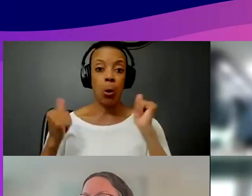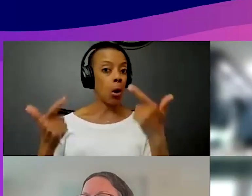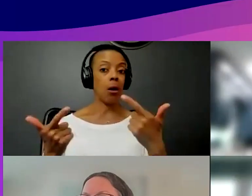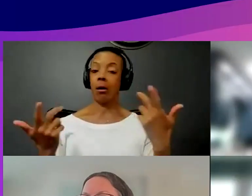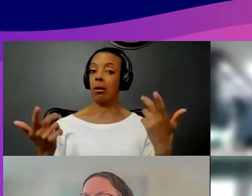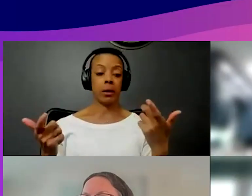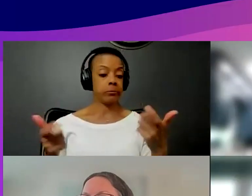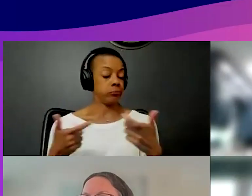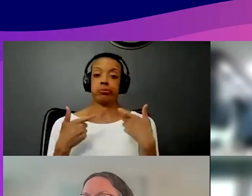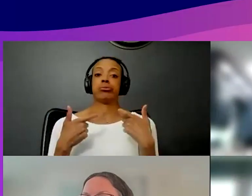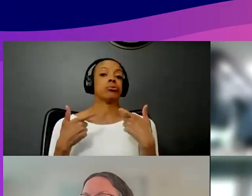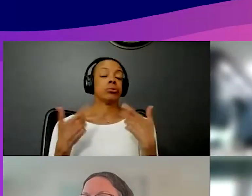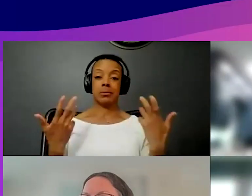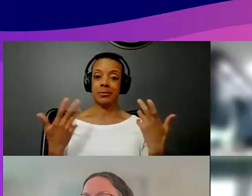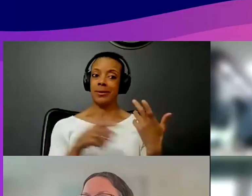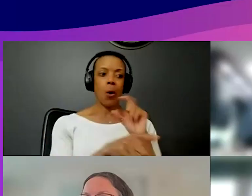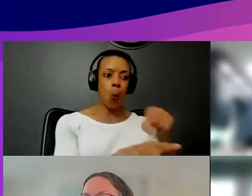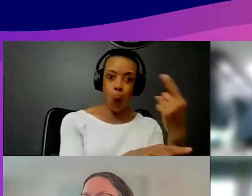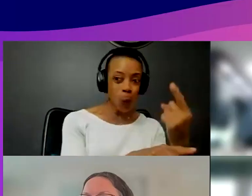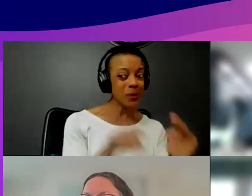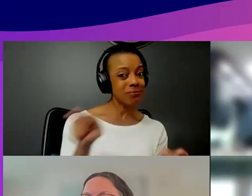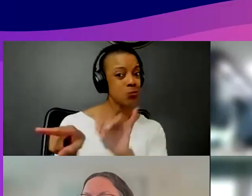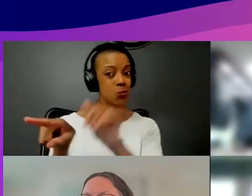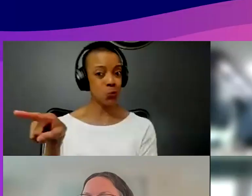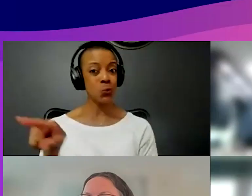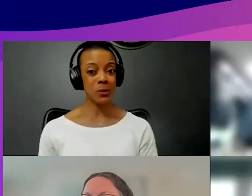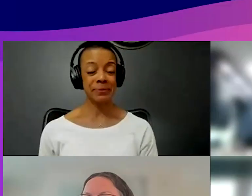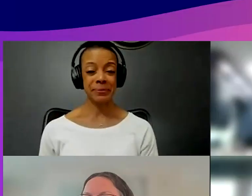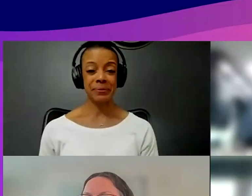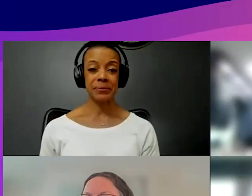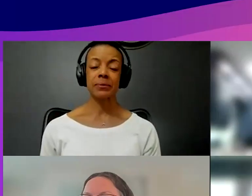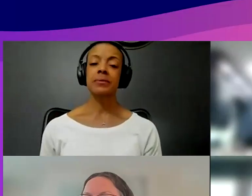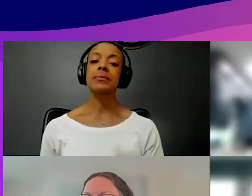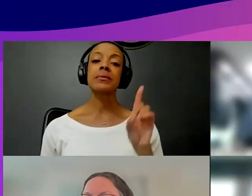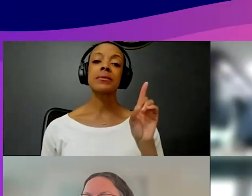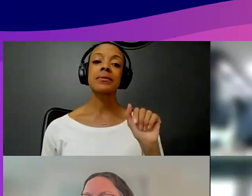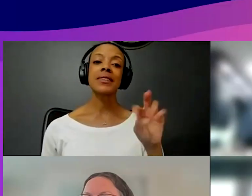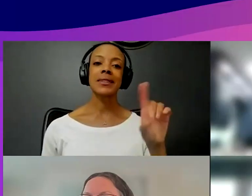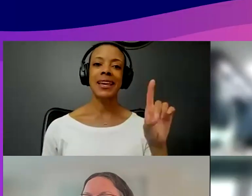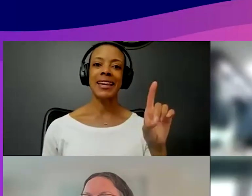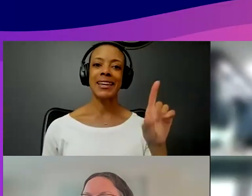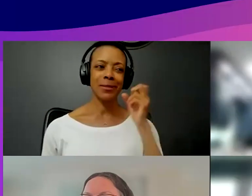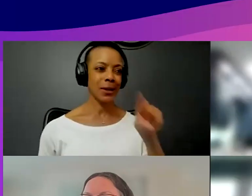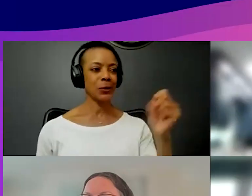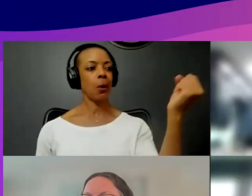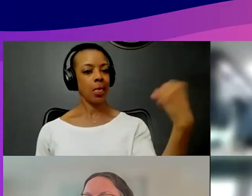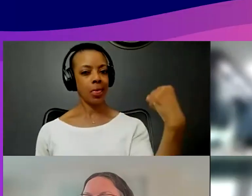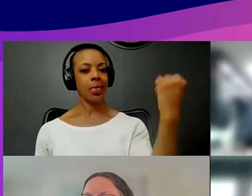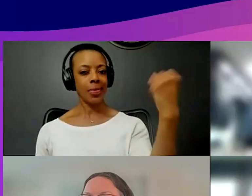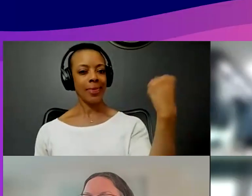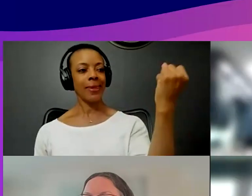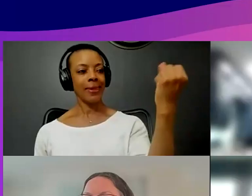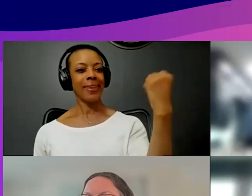adult. Yeah. Yeah, and David, I'm gonna I saw you nodding around there. I imagine that Yeah.